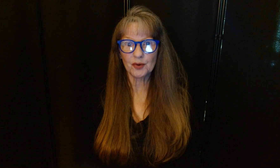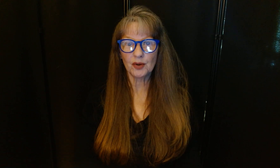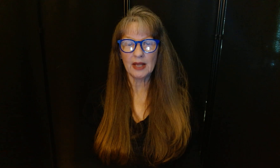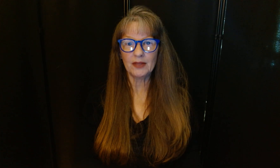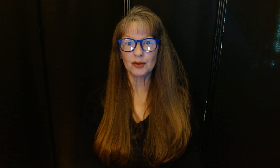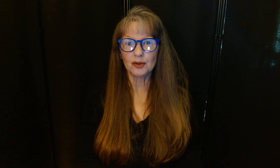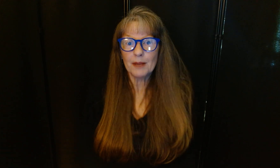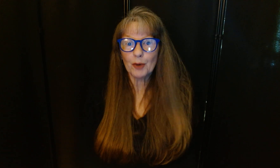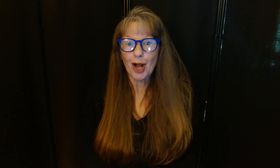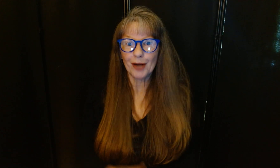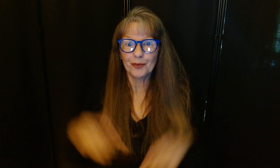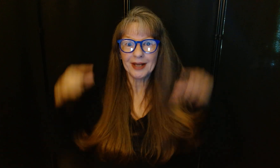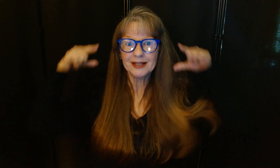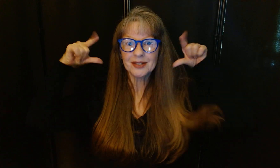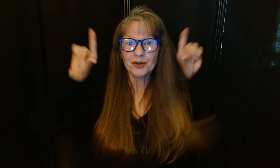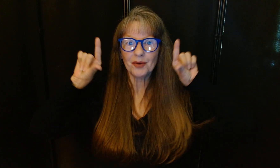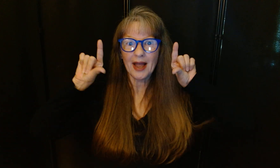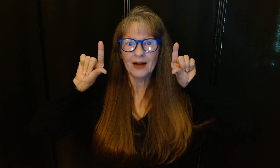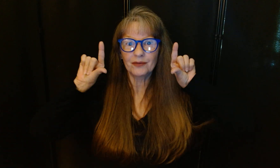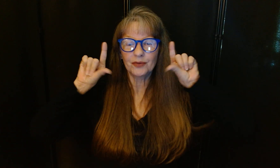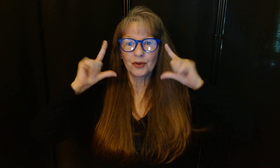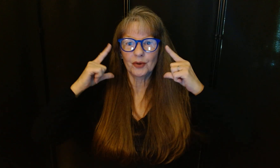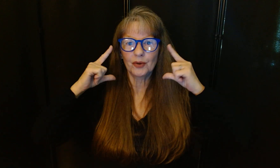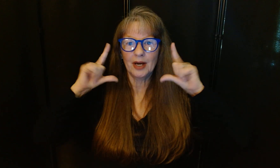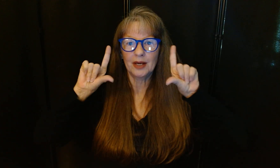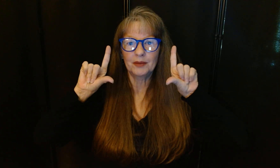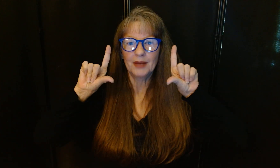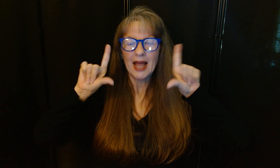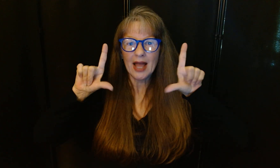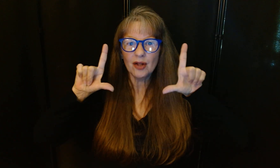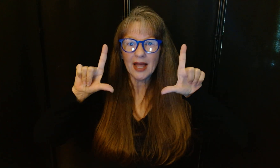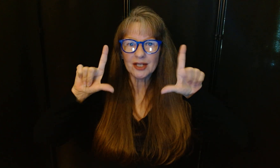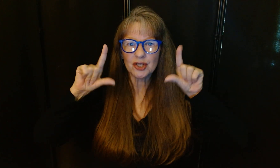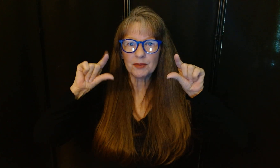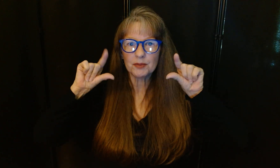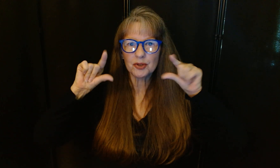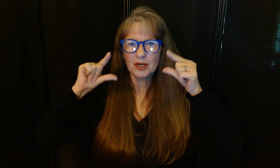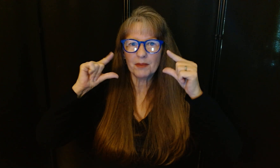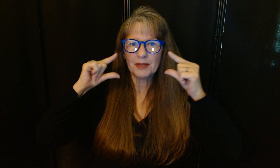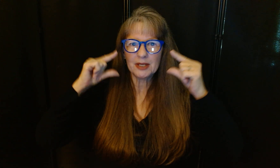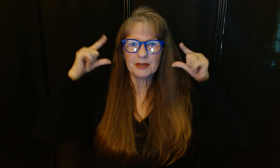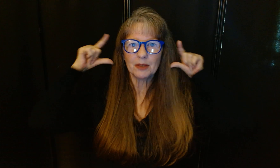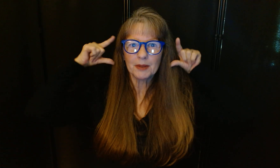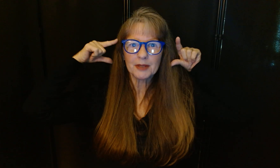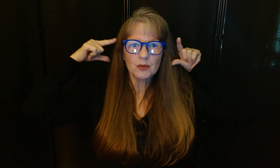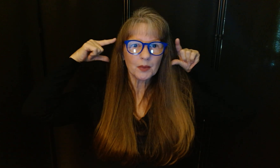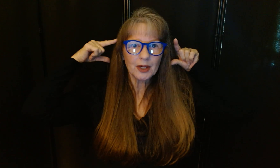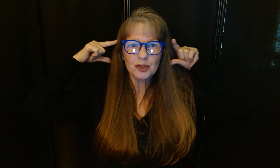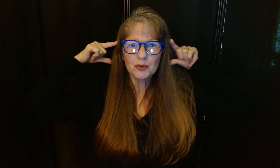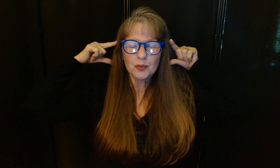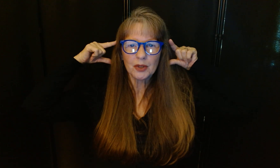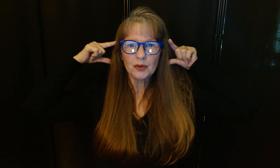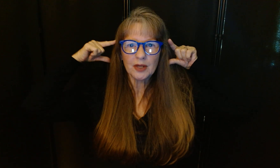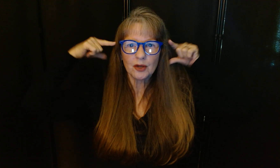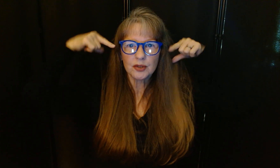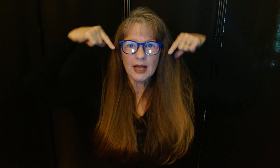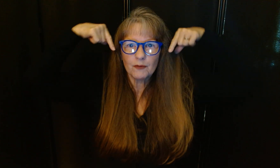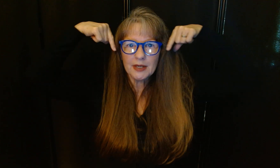and there's leprechaun, right? So you have your L hand shapes, but you're going to bend them a little bit, because what we're going to do is we're going to do the ears. Now, if we did it